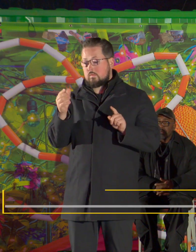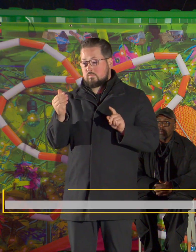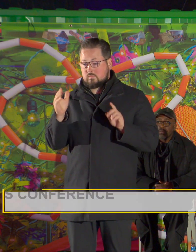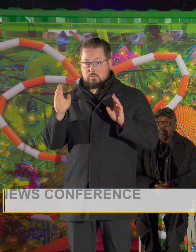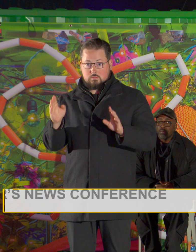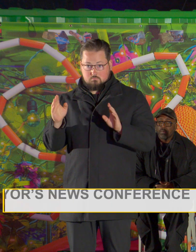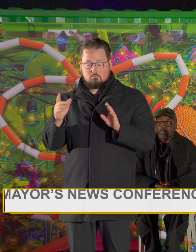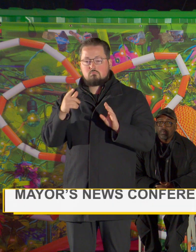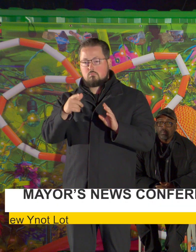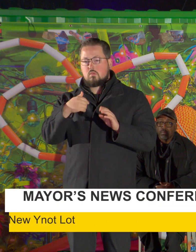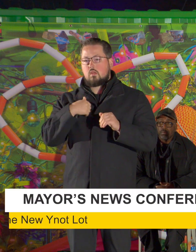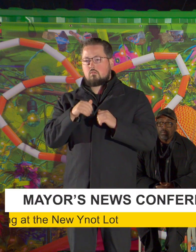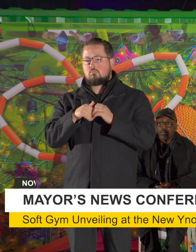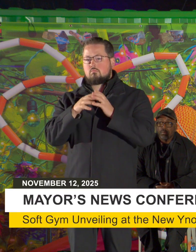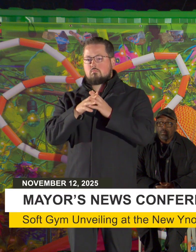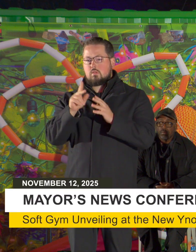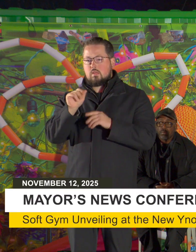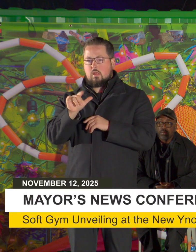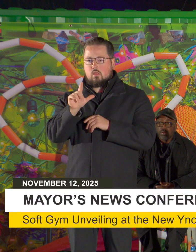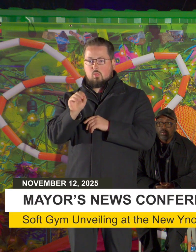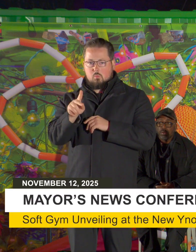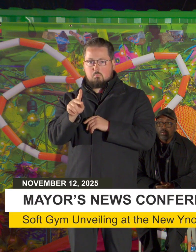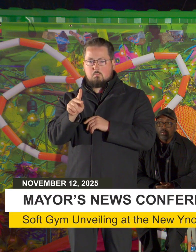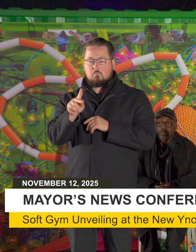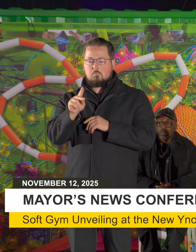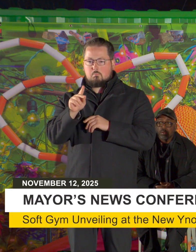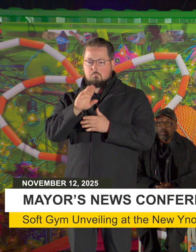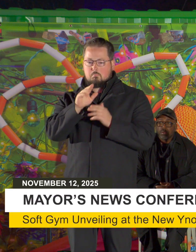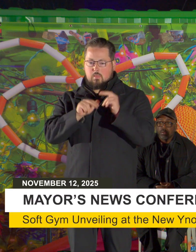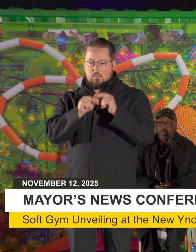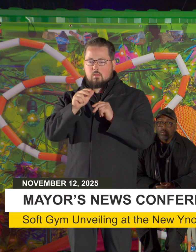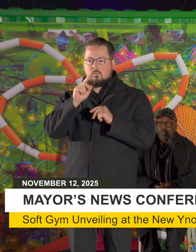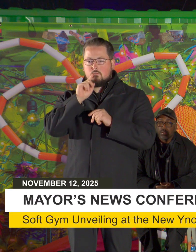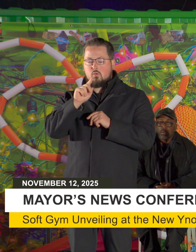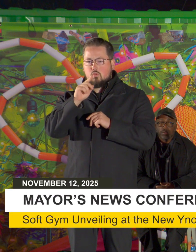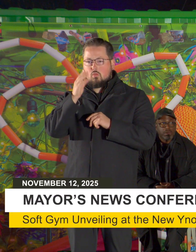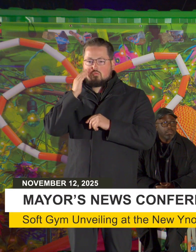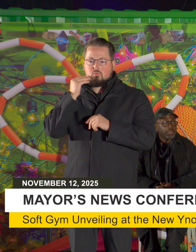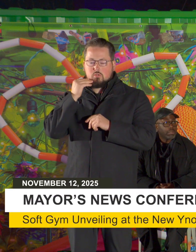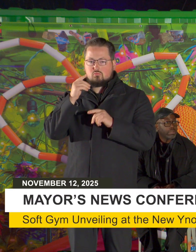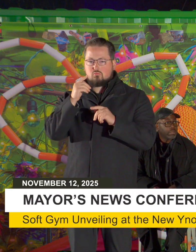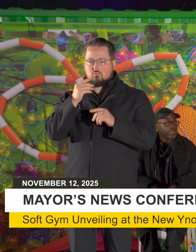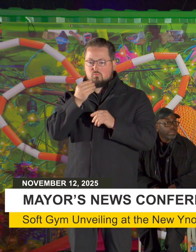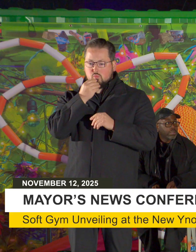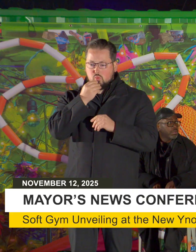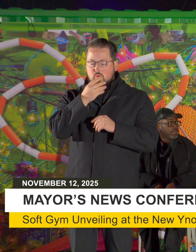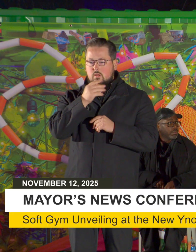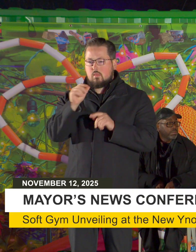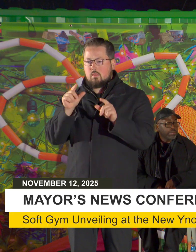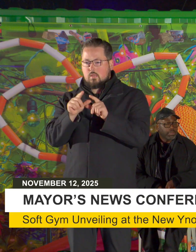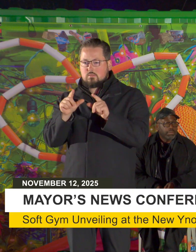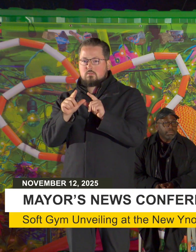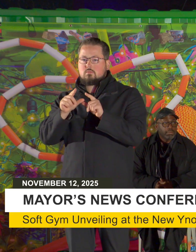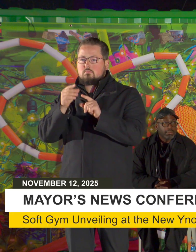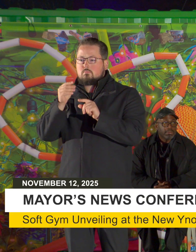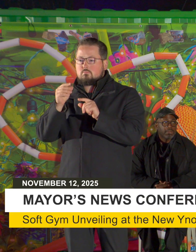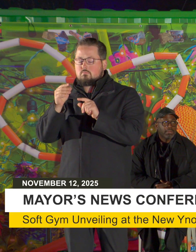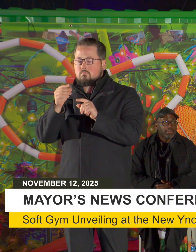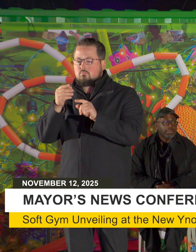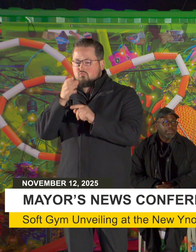it housed the Kagro Building, the headquarters for the Korean Grocers and License and Beverage Association of